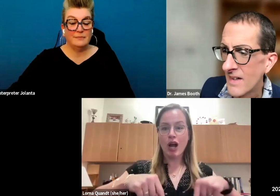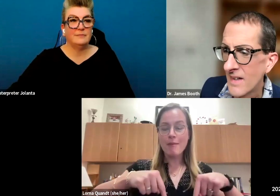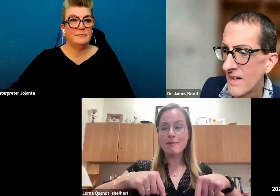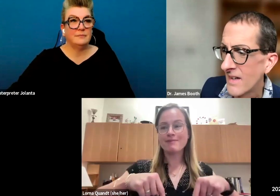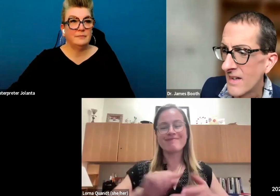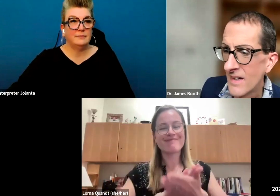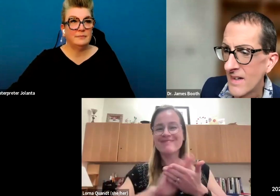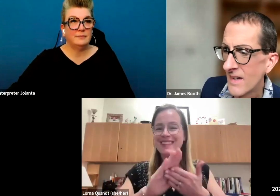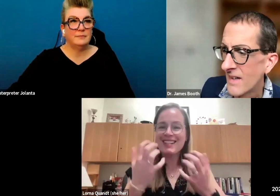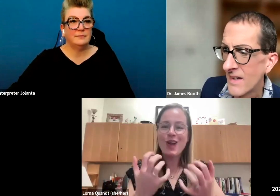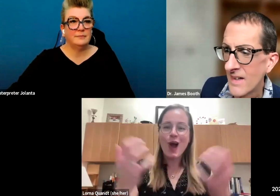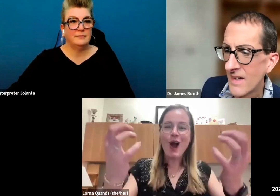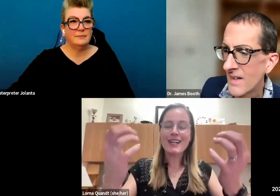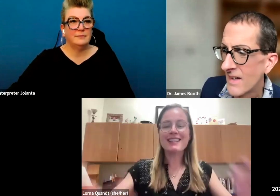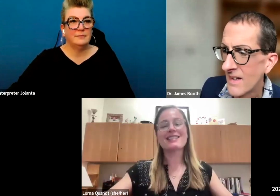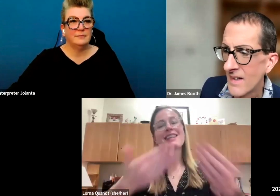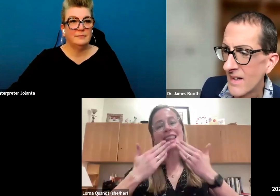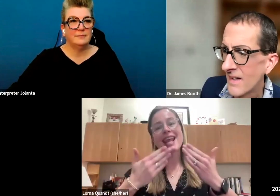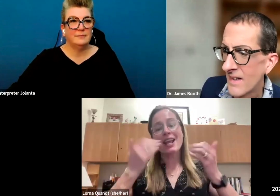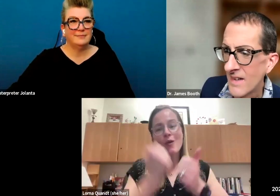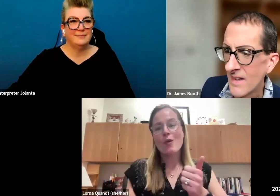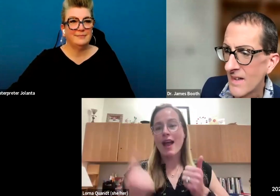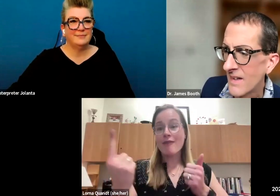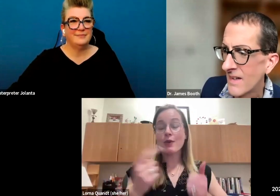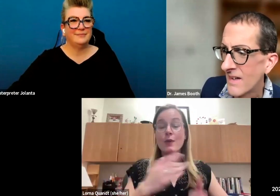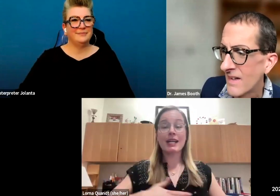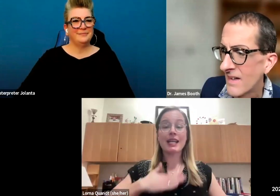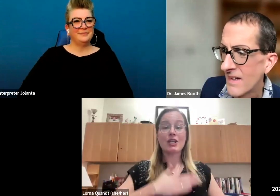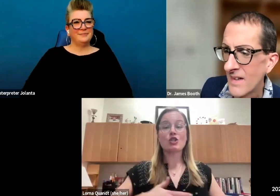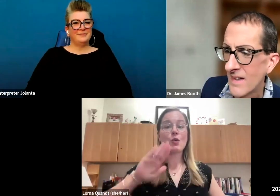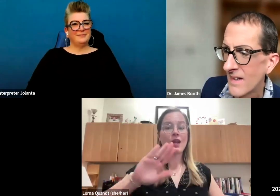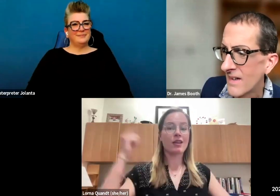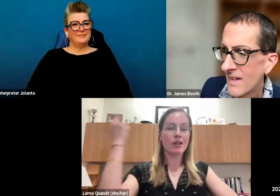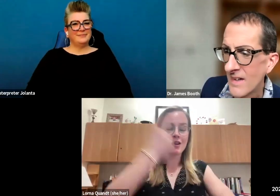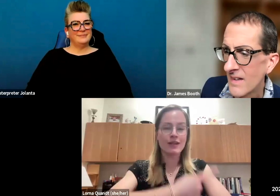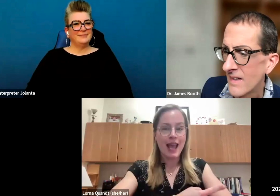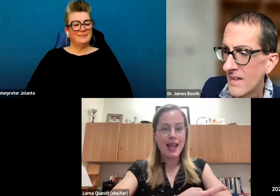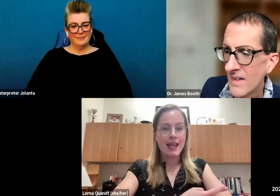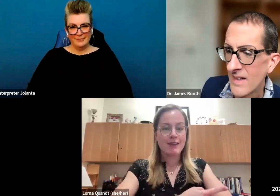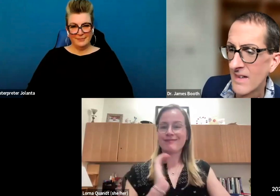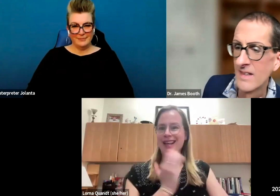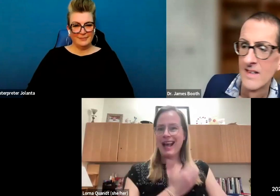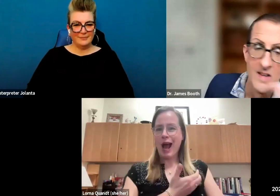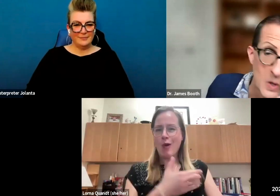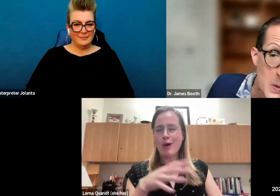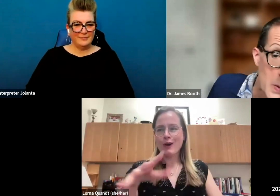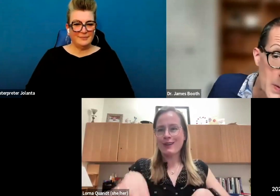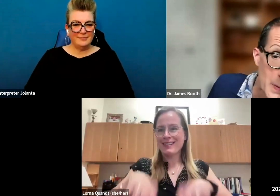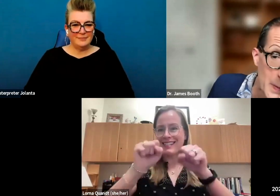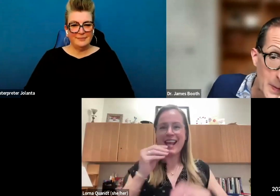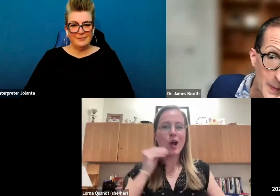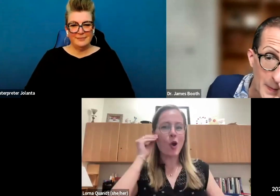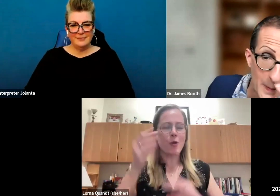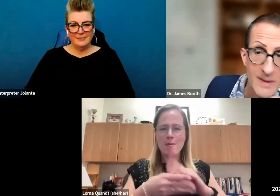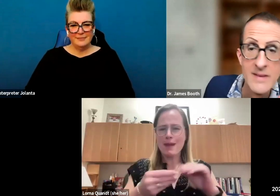In total, we had 68 individuals come, real nice audience. So again, thank you everyone and enjoy the rest of your